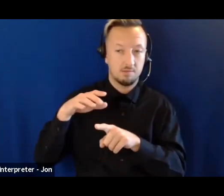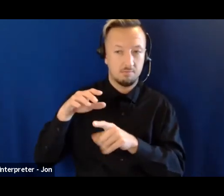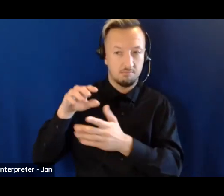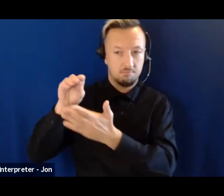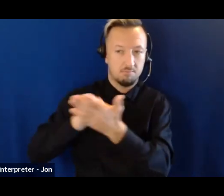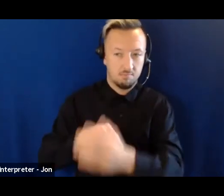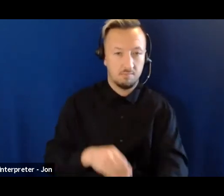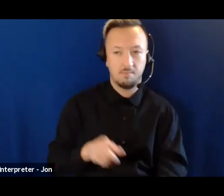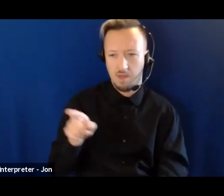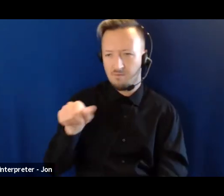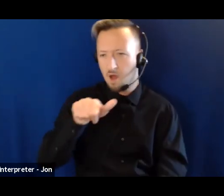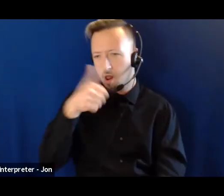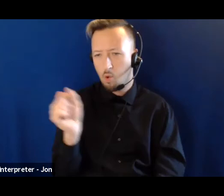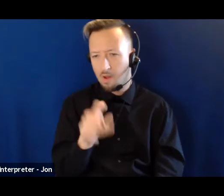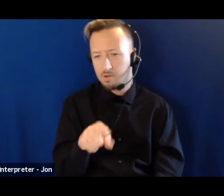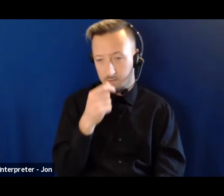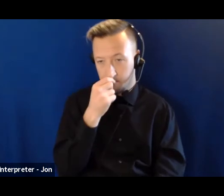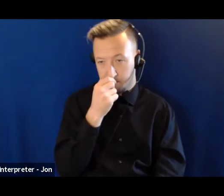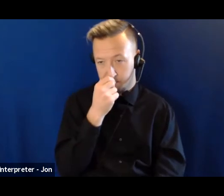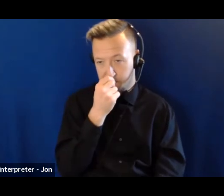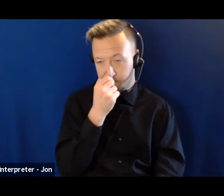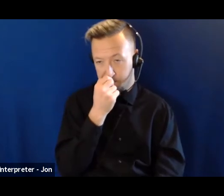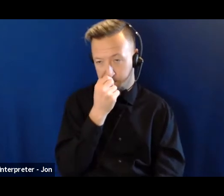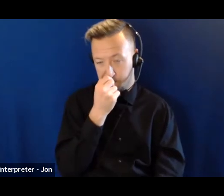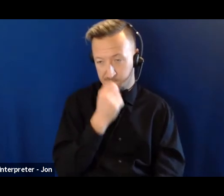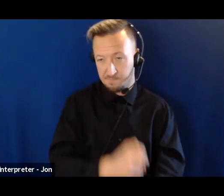Let's see, we have another question.